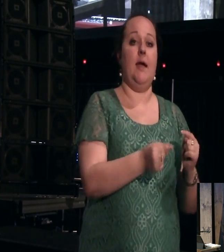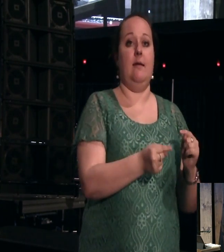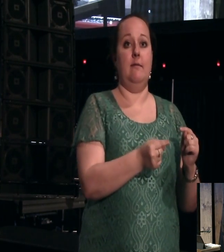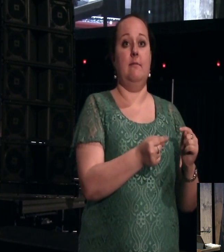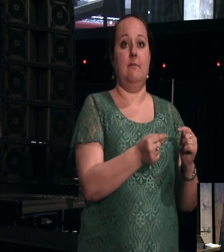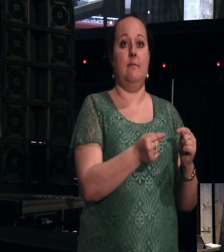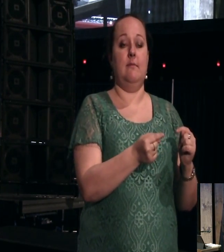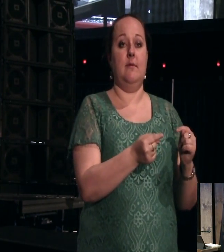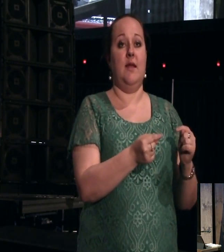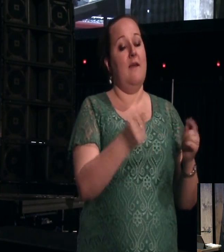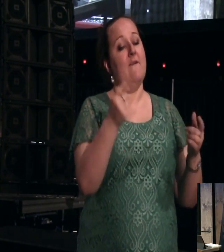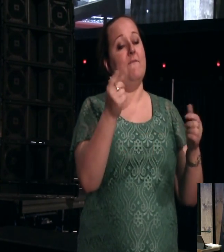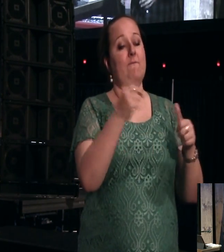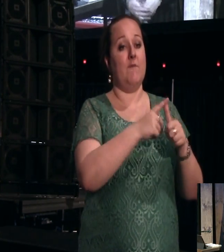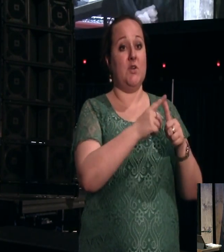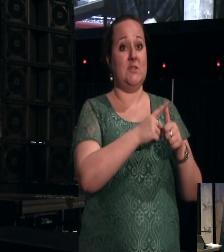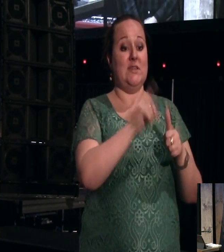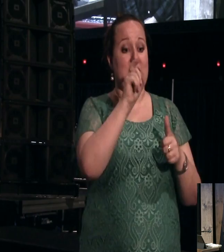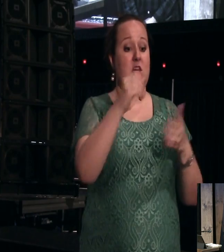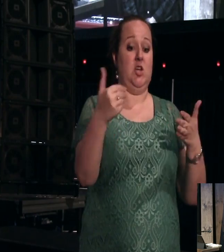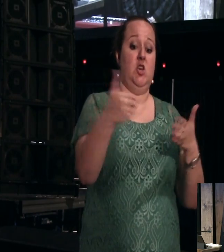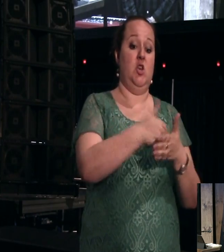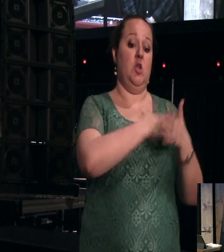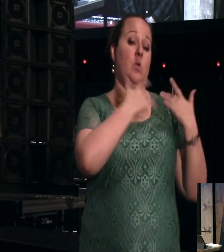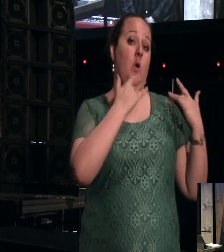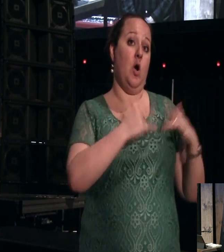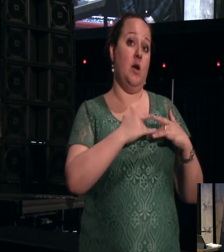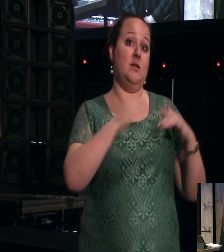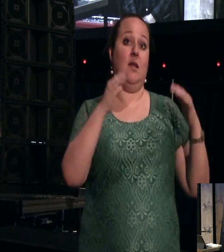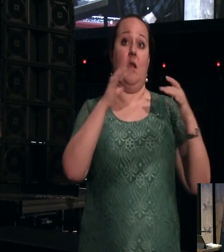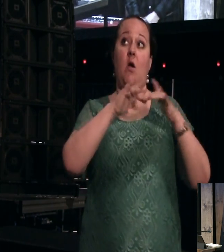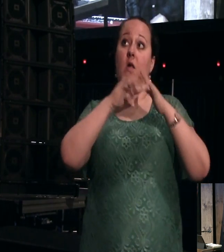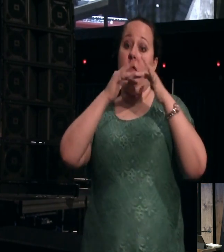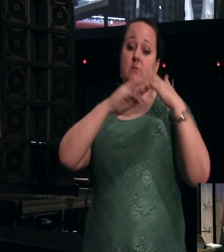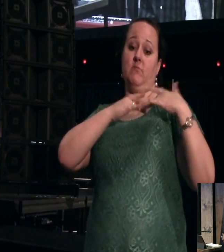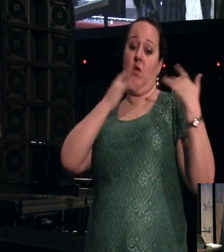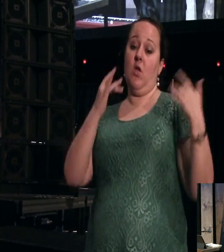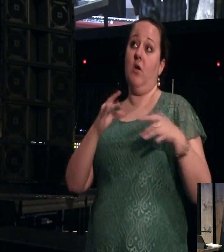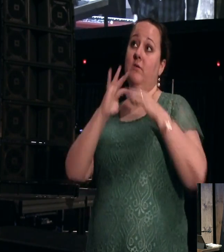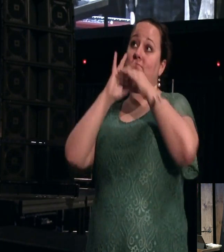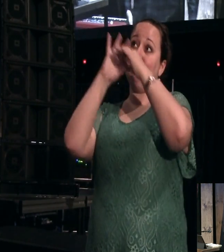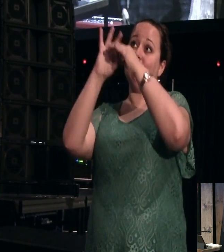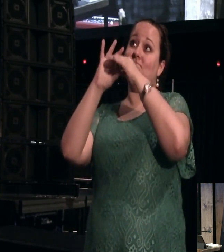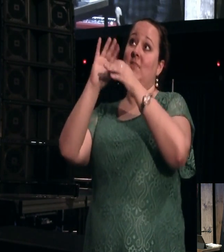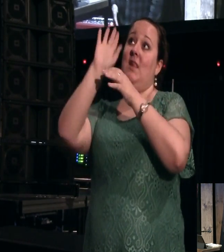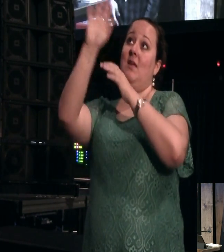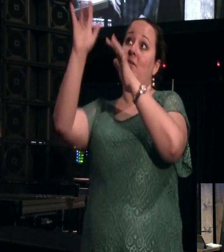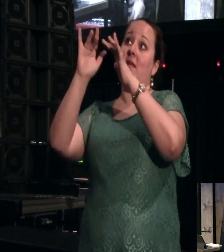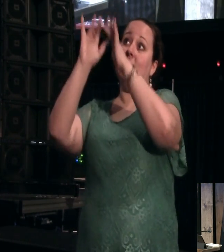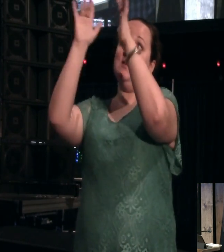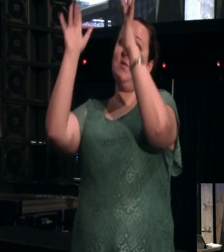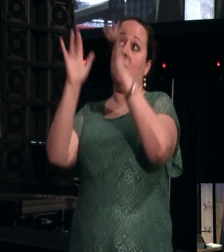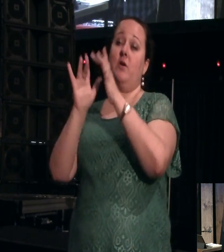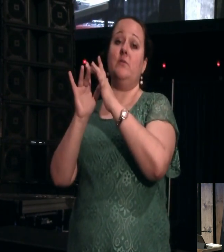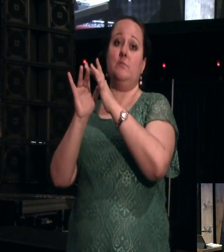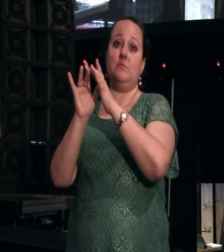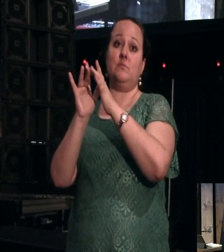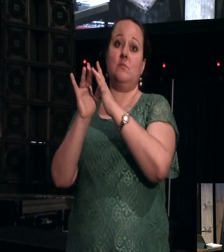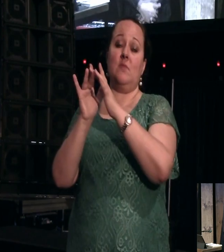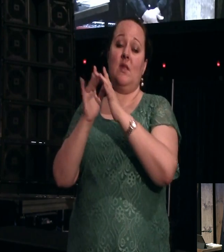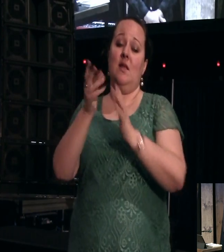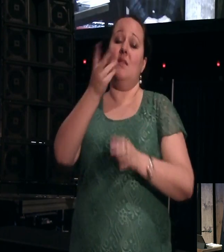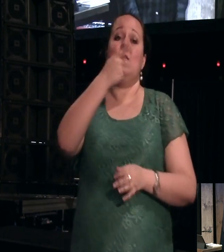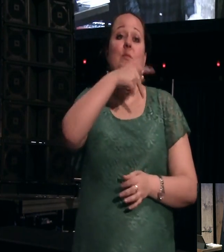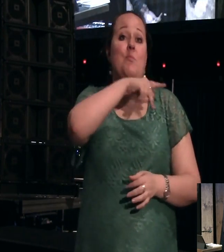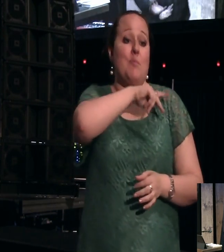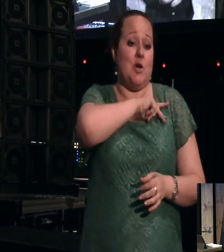it will just lead to unnecessary pain. Now, you first need a new heart and an aligned heart with the